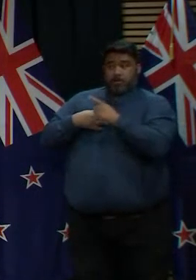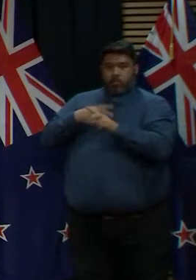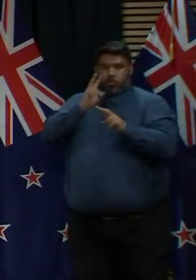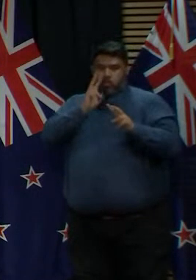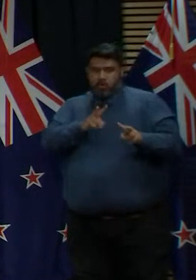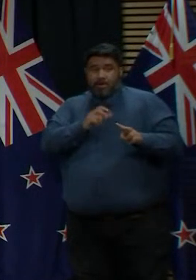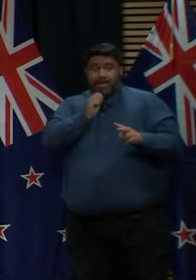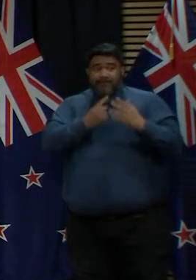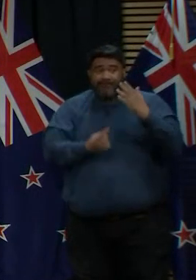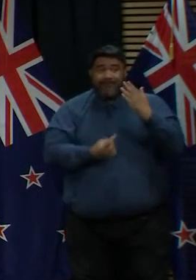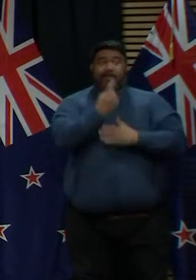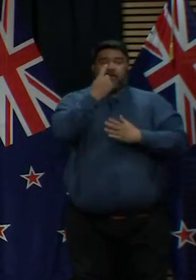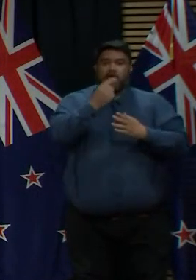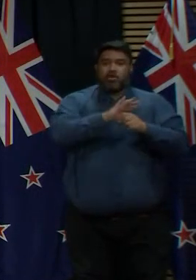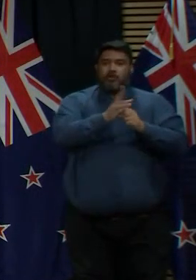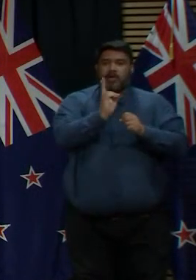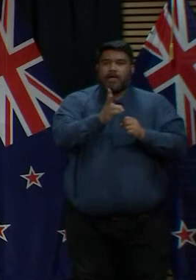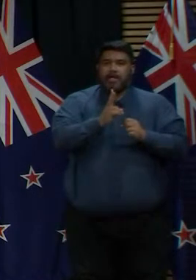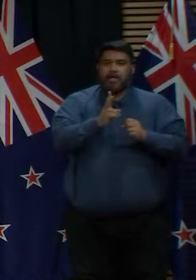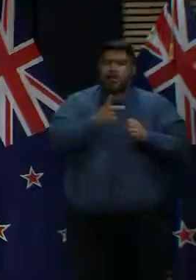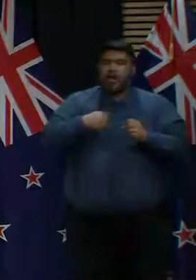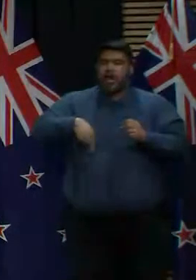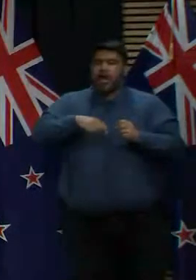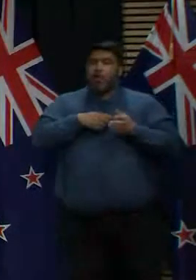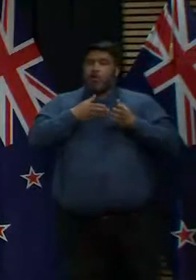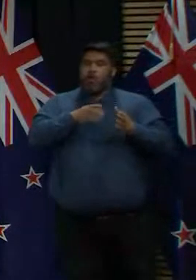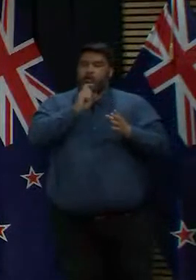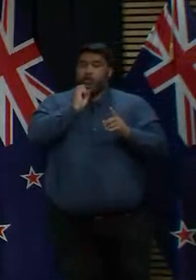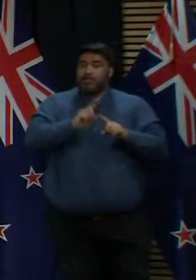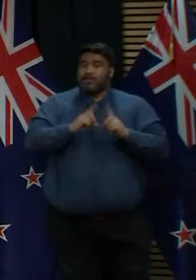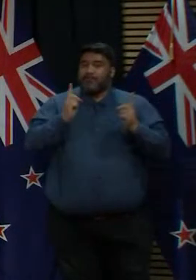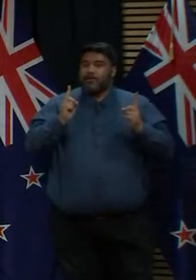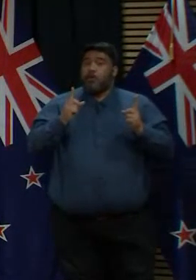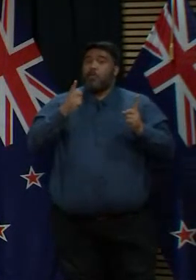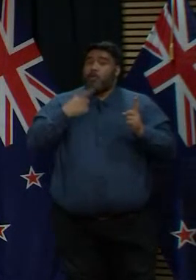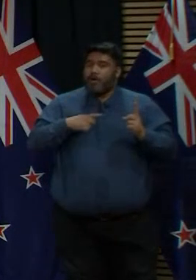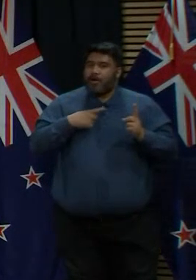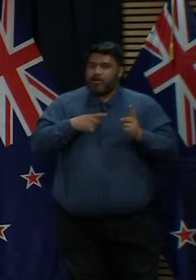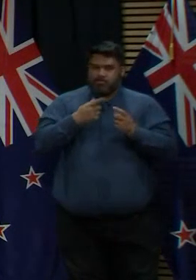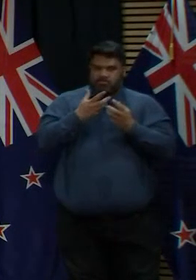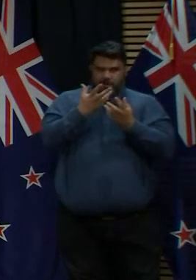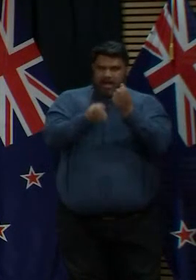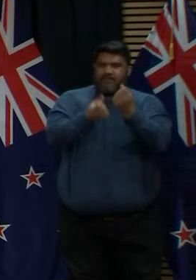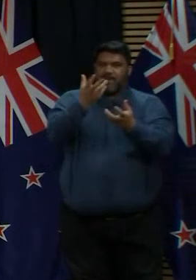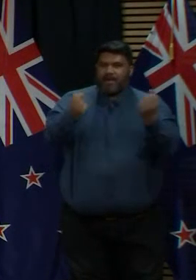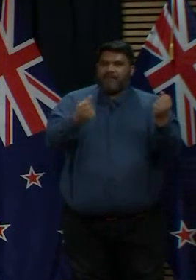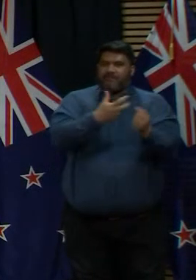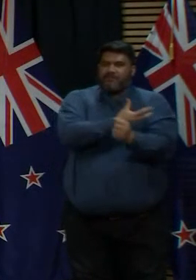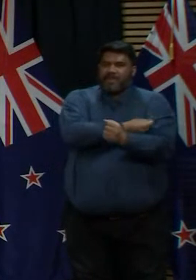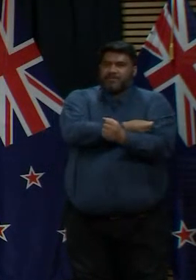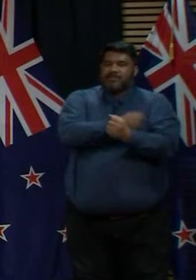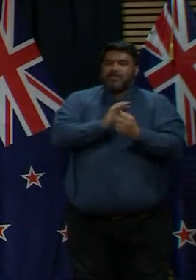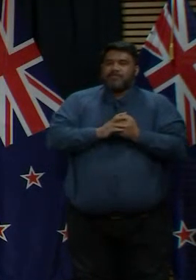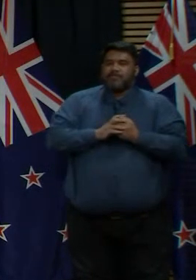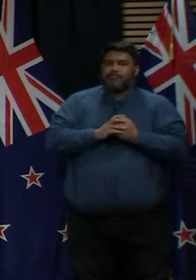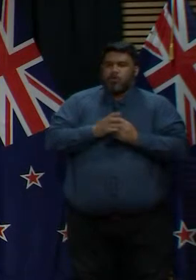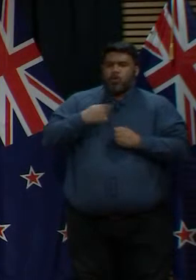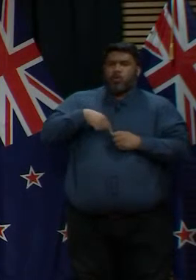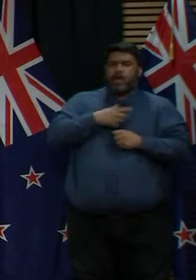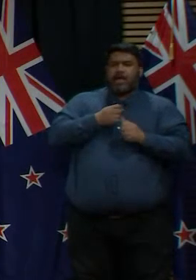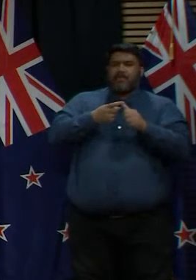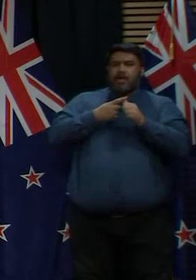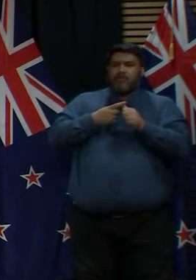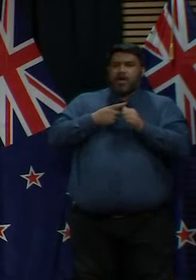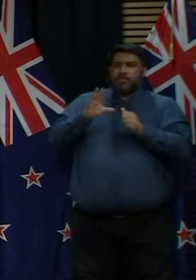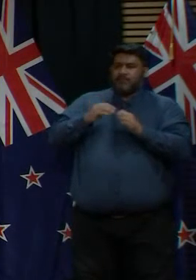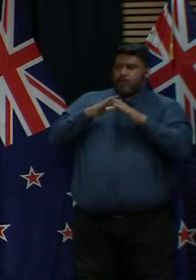future. We increasingly have the research and evidence to underpin that work, a range of different sets of modelling, advice from our